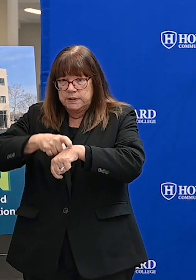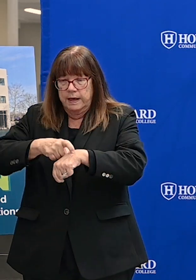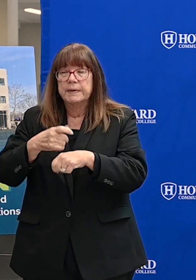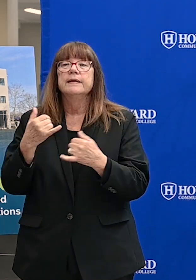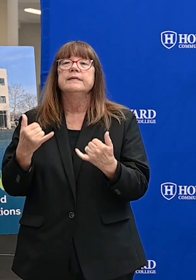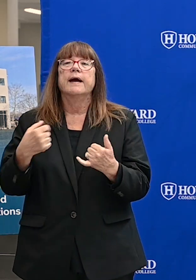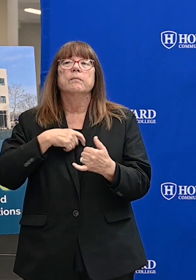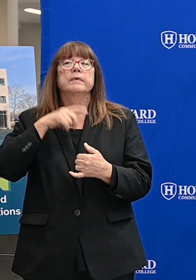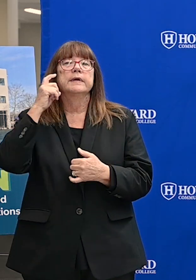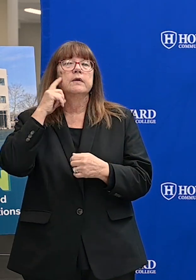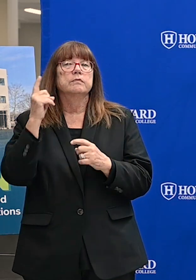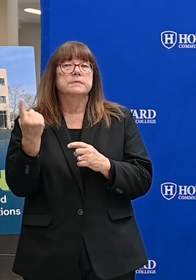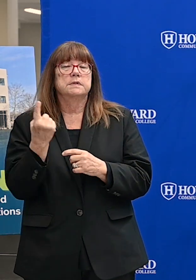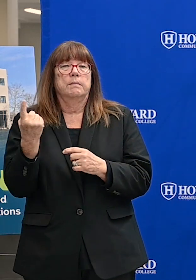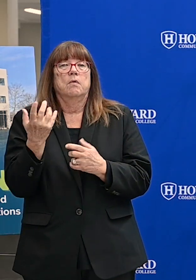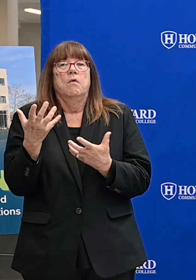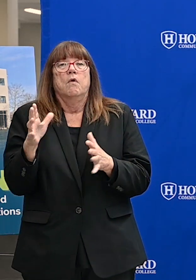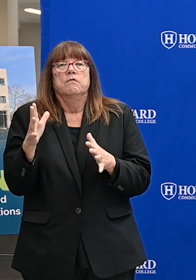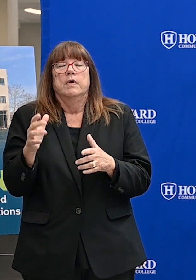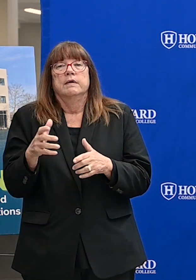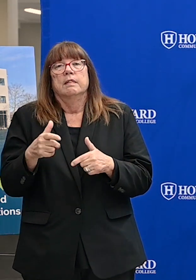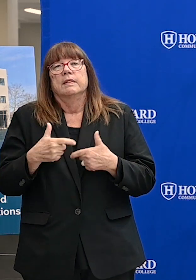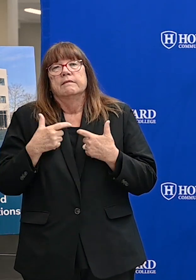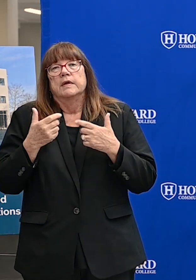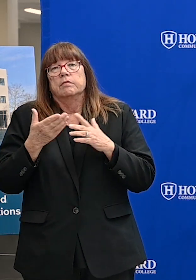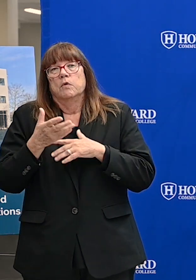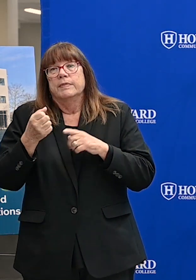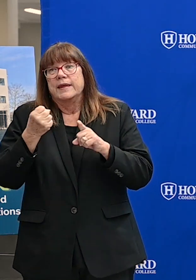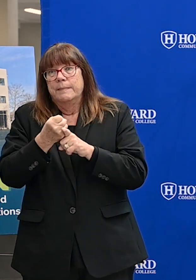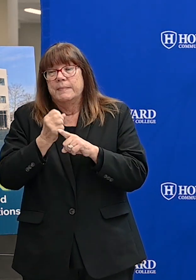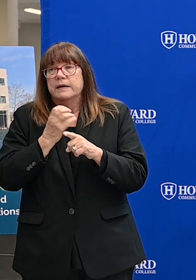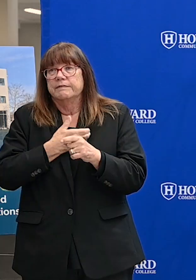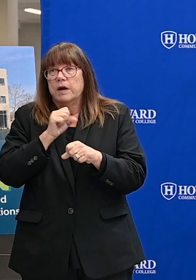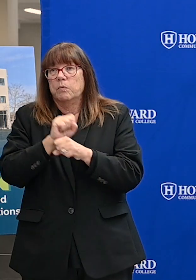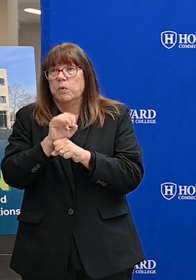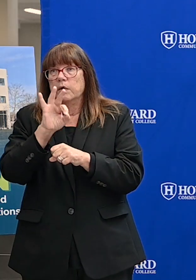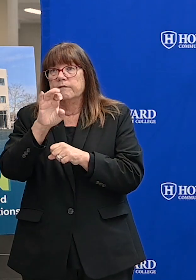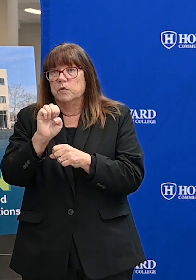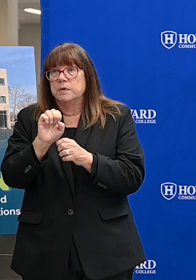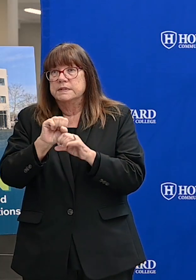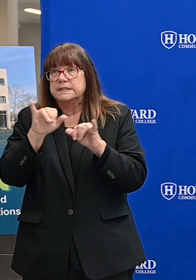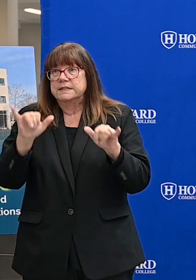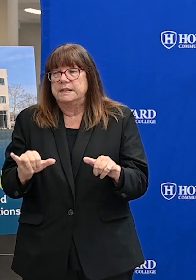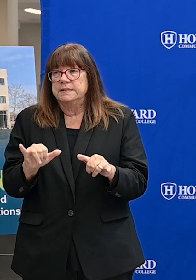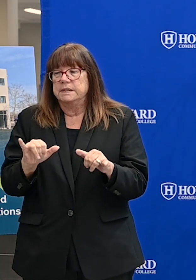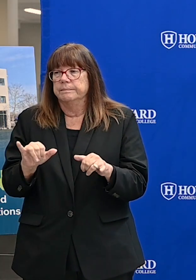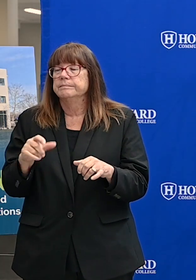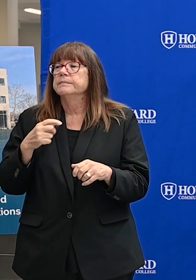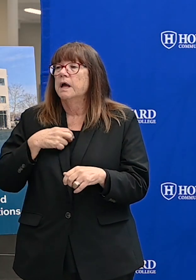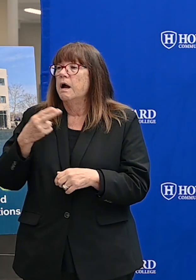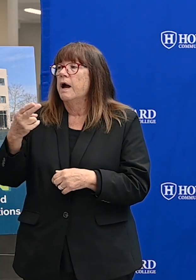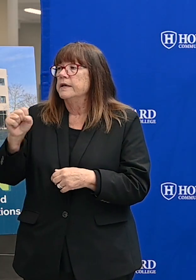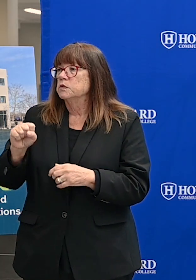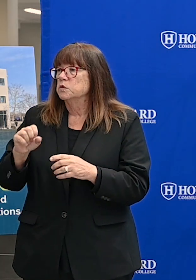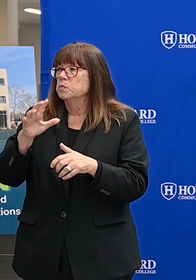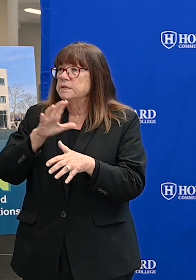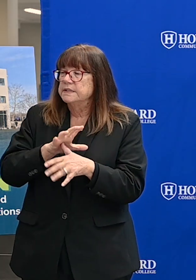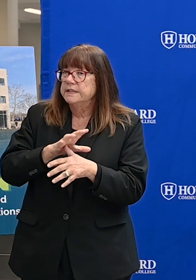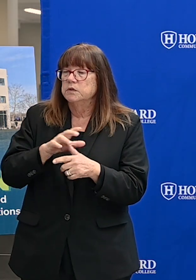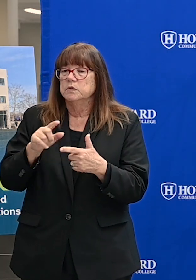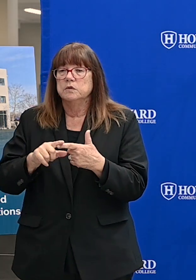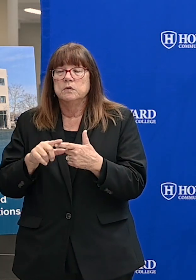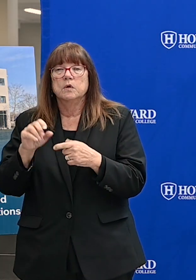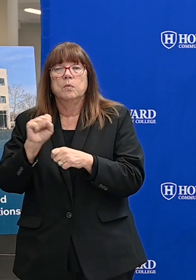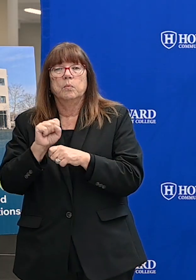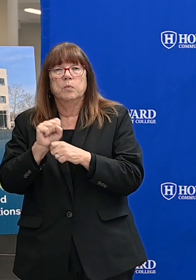someone who is already living the impact of our workforce system, a rising HVAC apprentice, a high school senior, and a bright